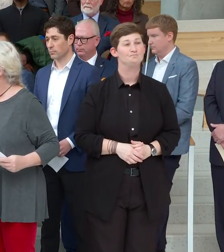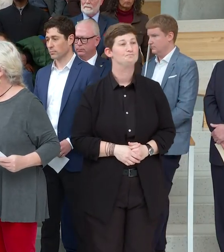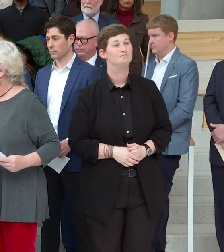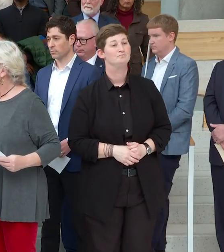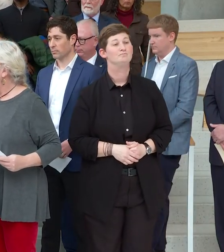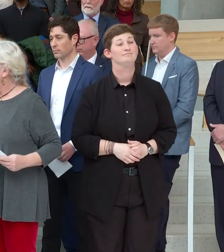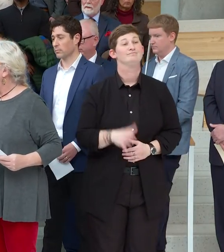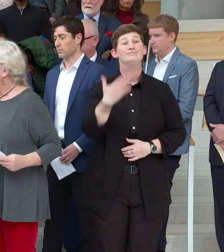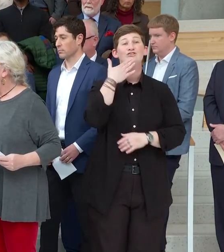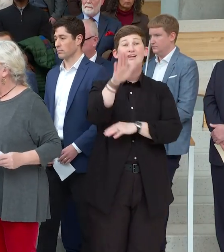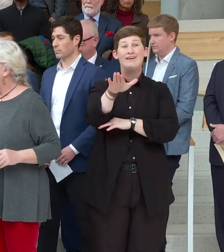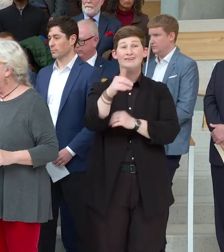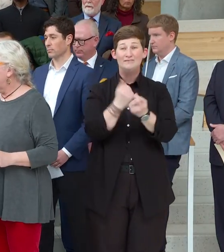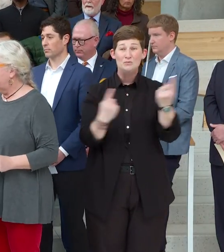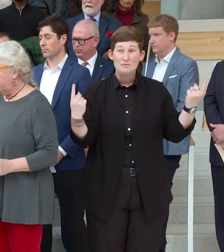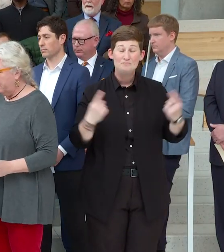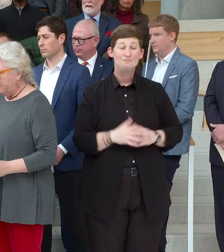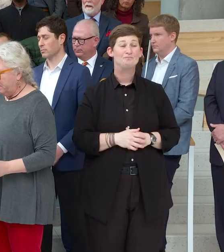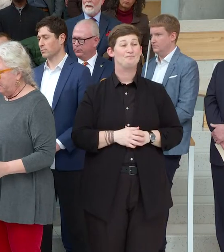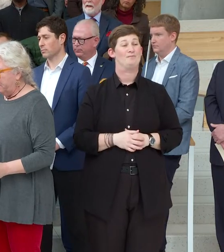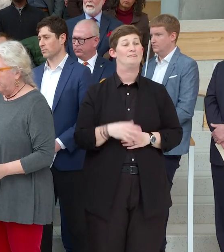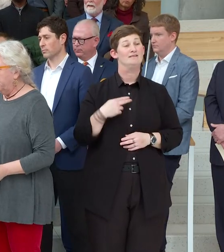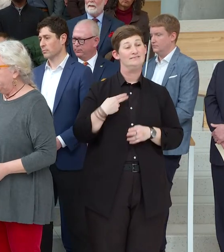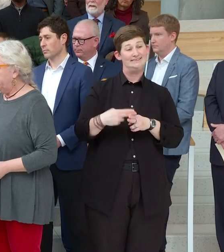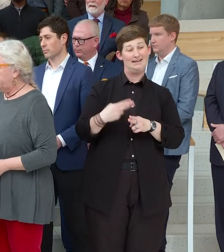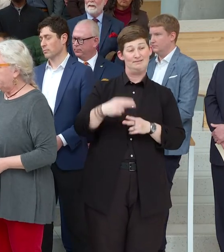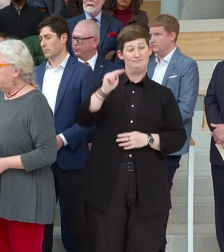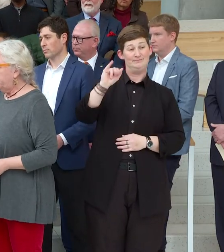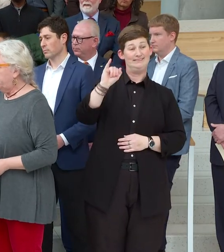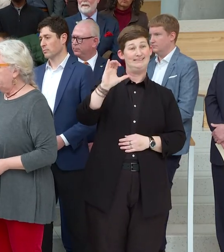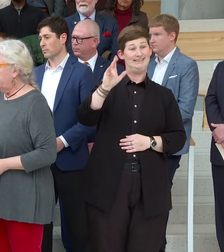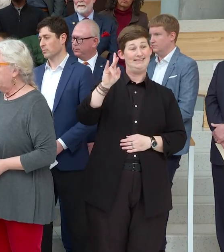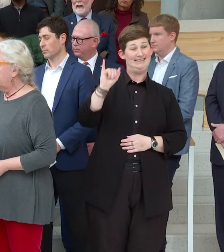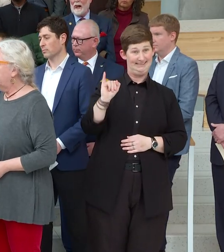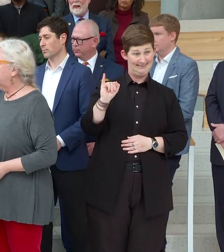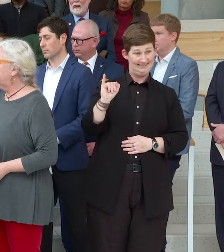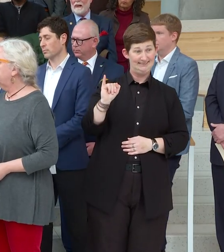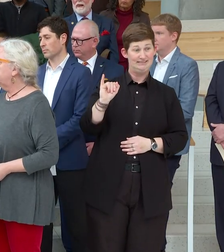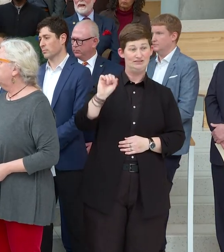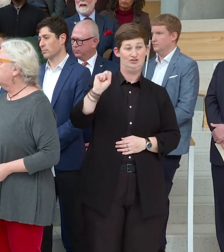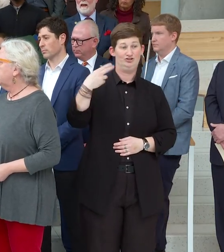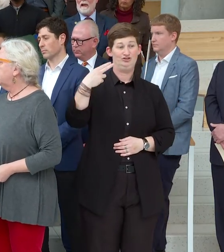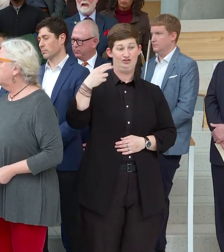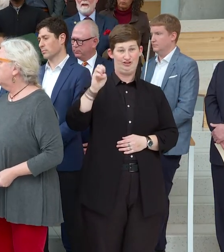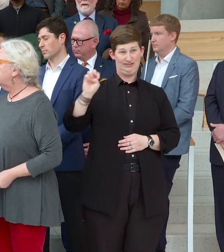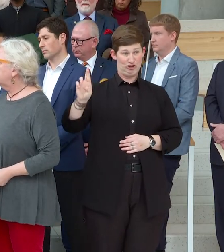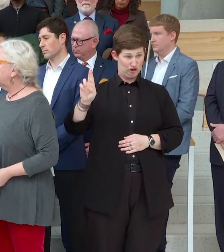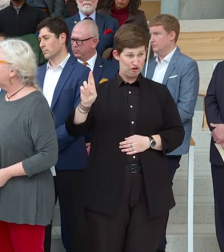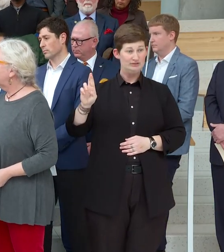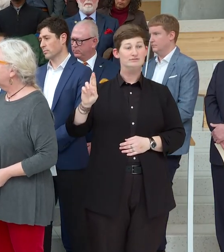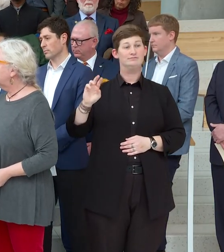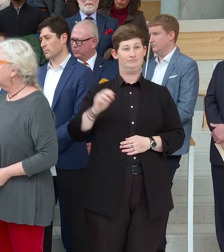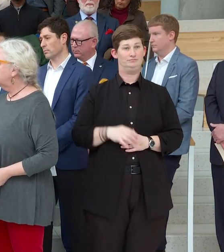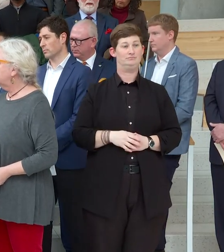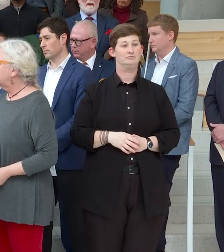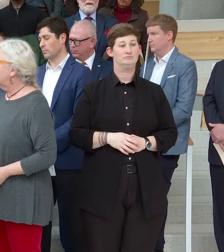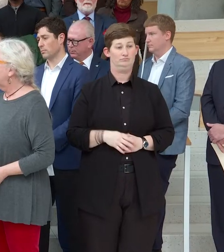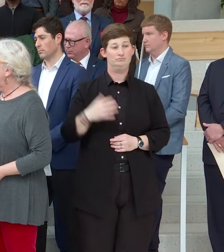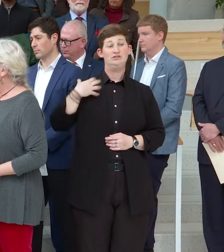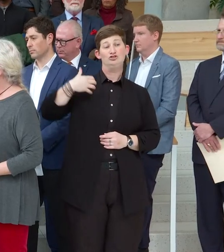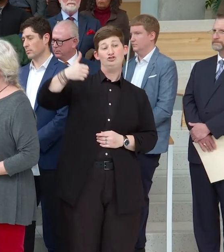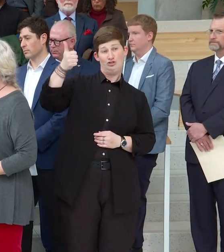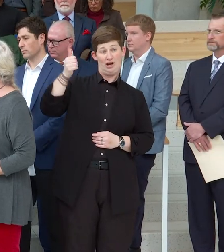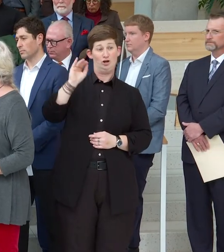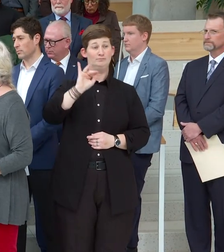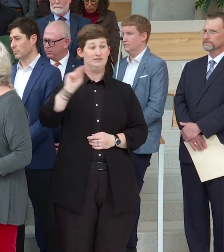Good afternoon, everyone. My name is Nikki Villavicencio. I use she, her, sha pronouns. I am the chair of the Minnesota Council